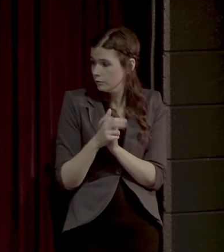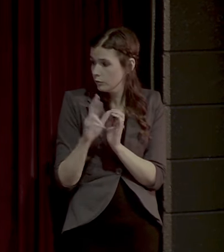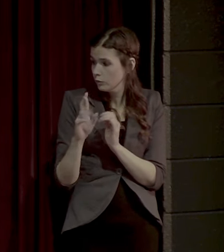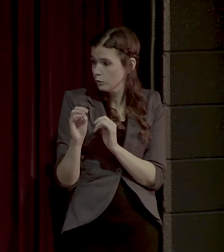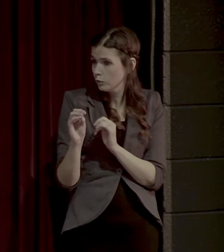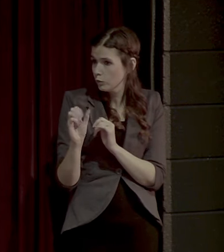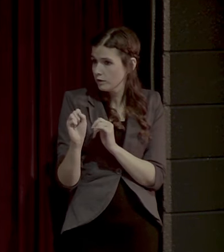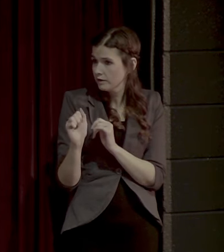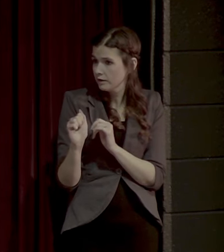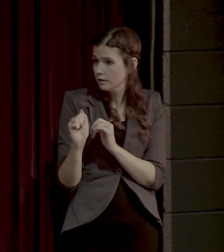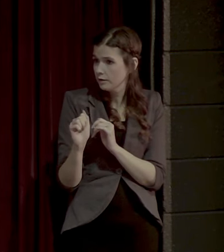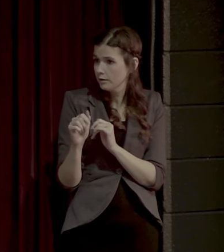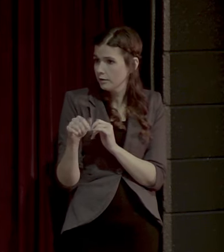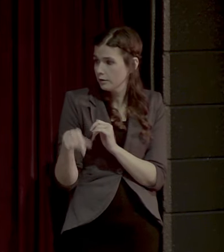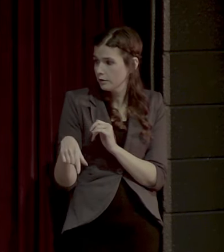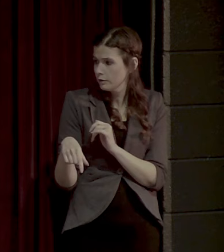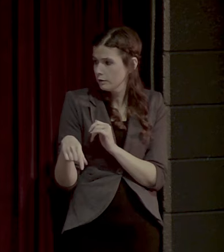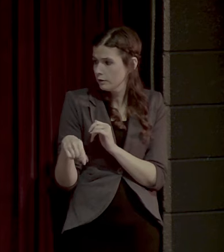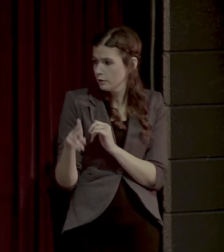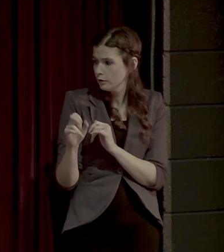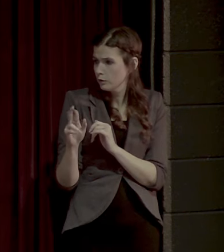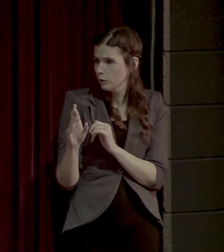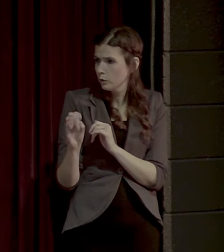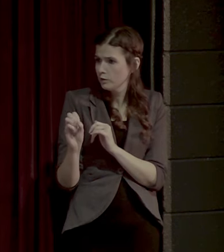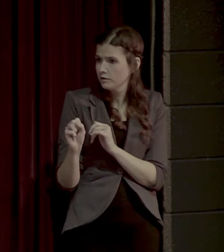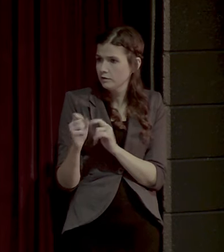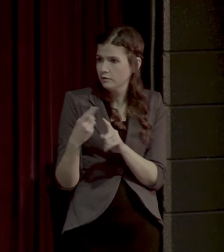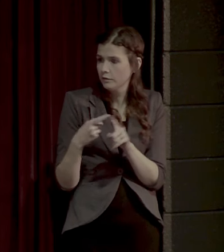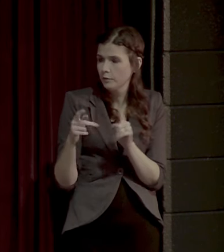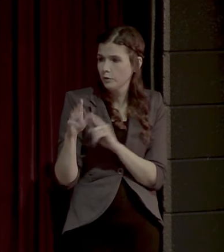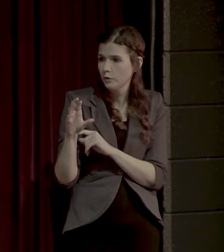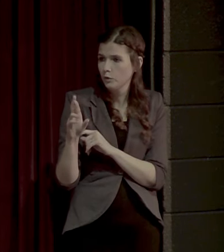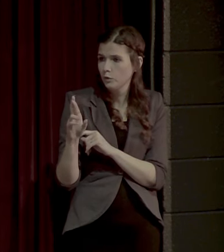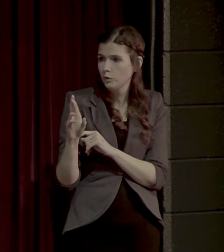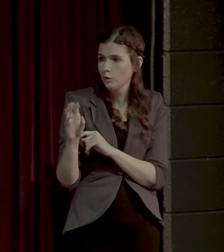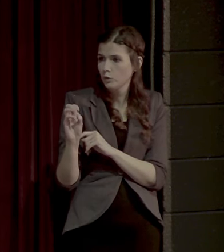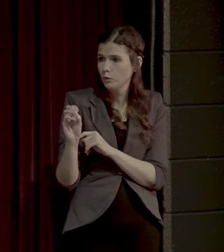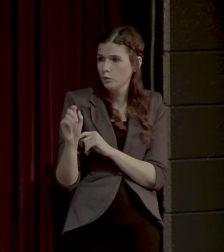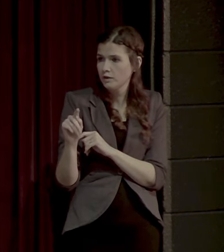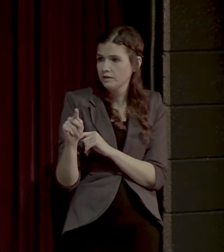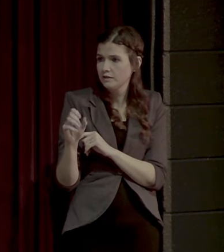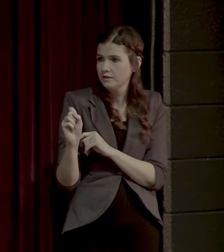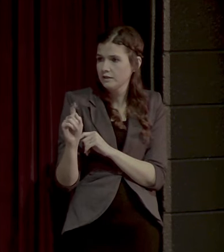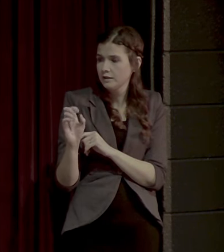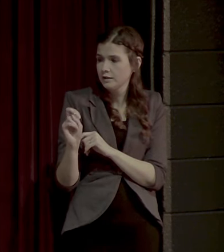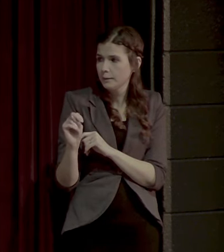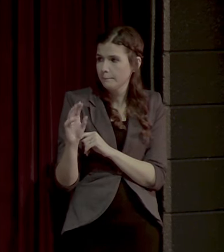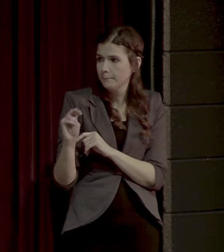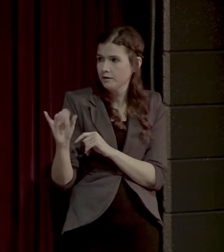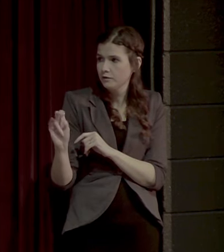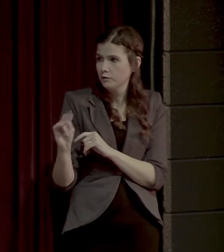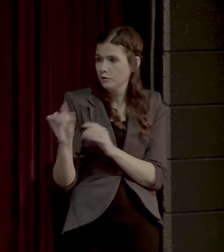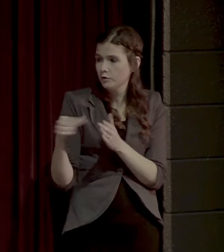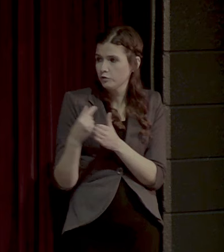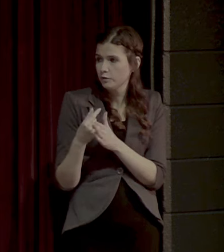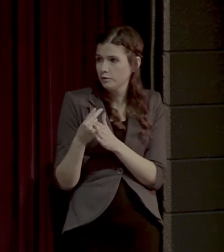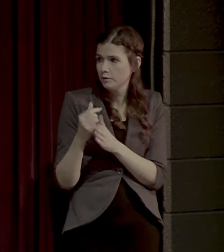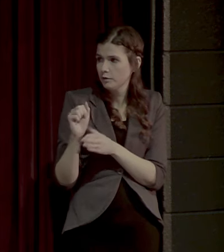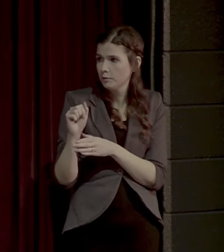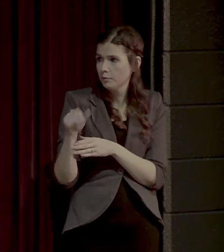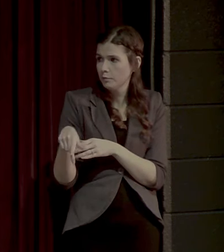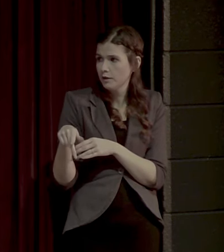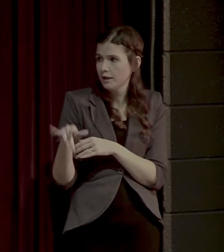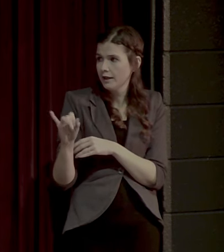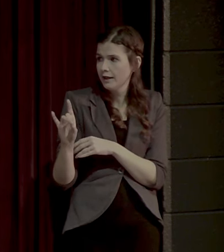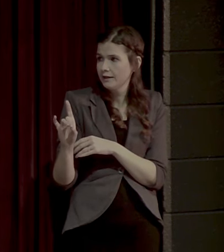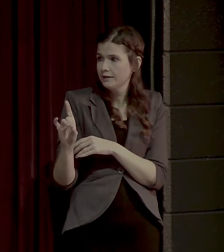Rosa Quiroz, from Crookston, Minnesota, is graduating with an Associate of Applied Science degree in